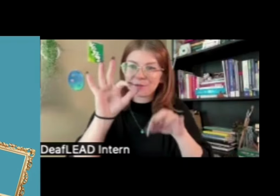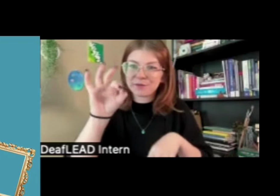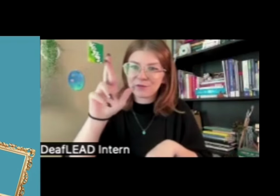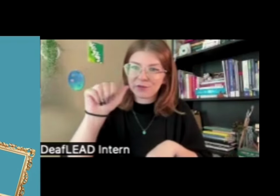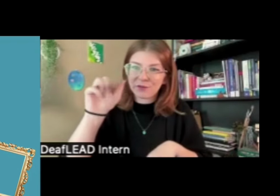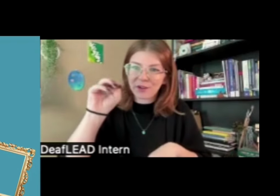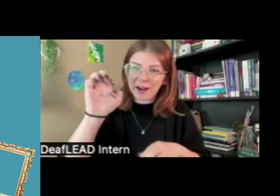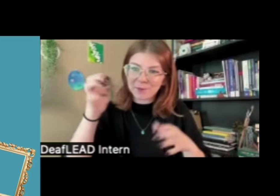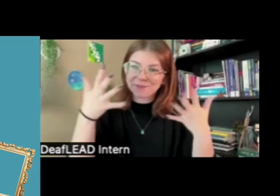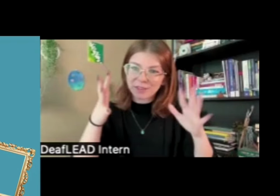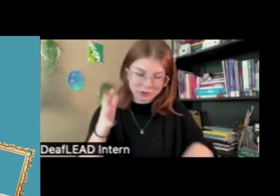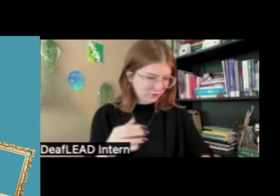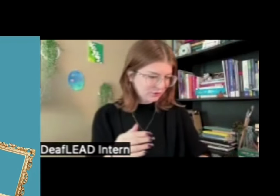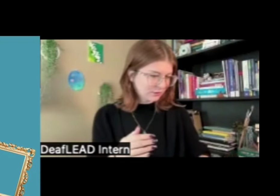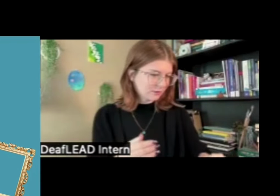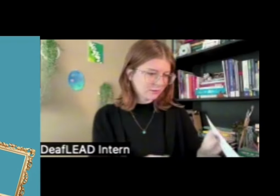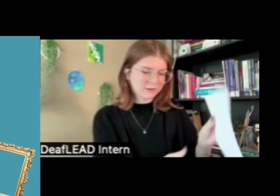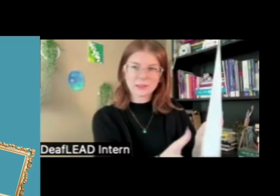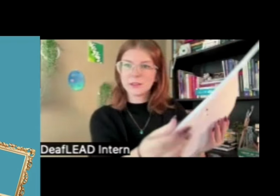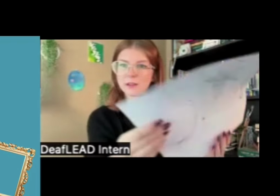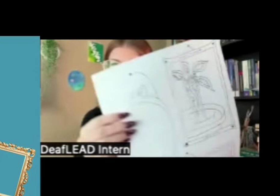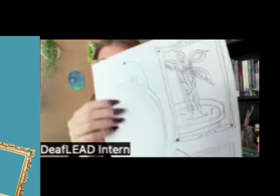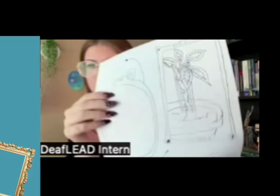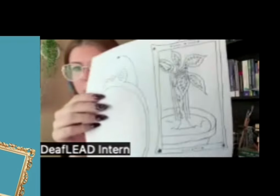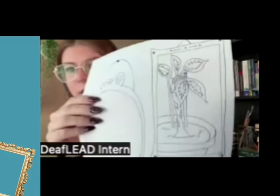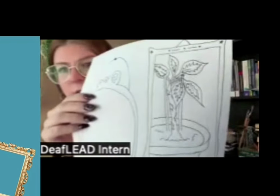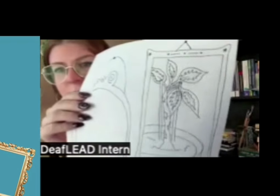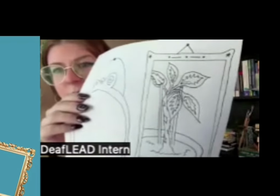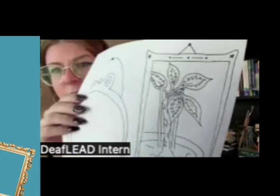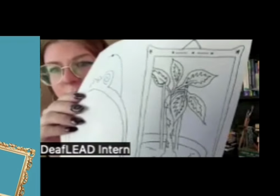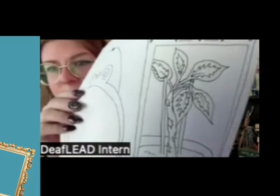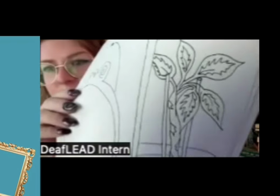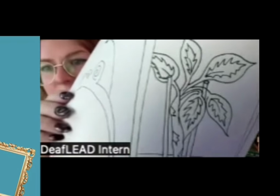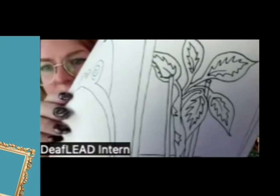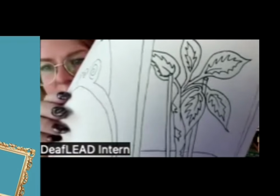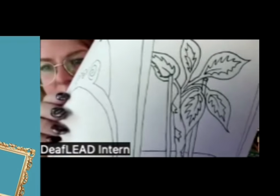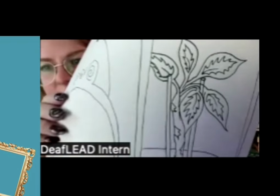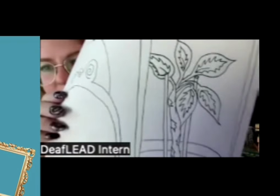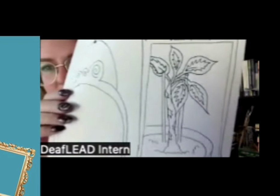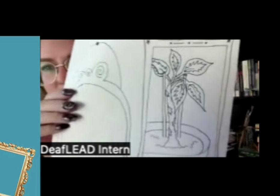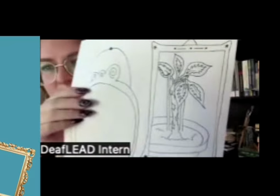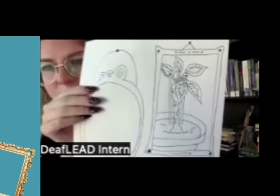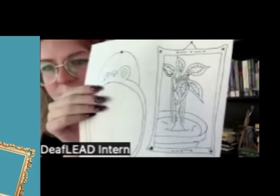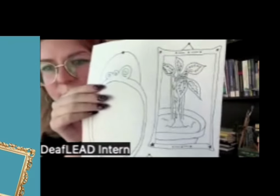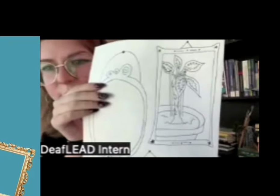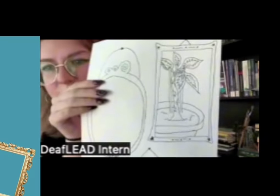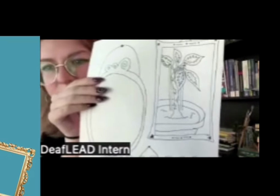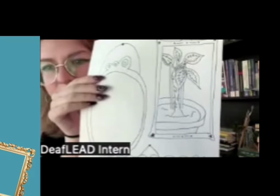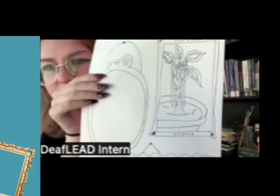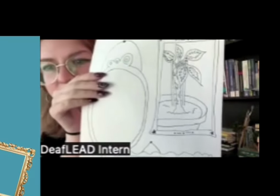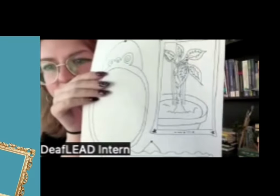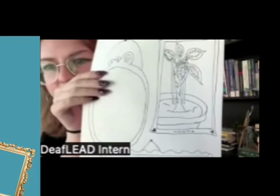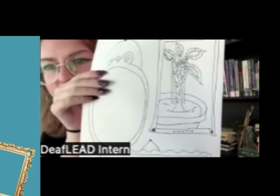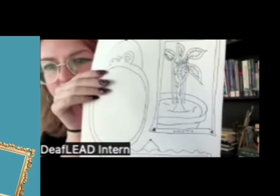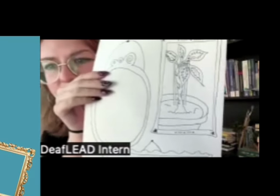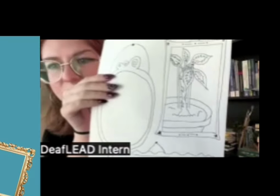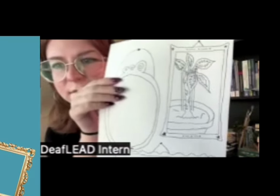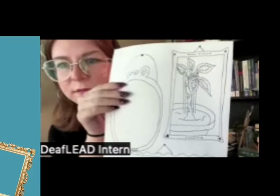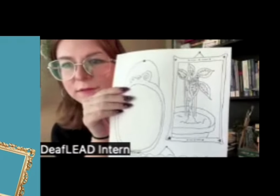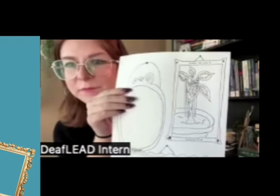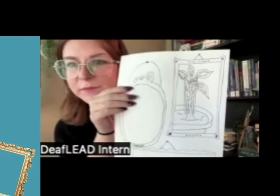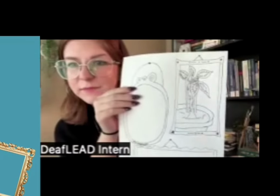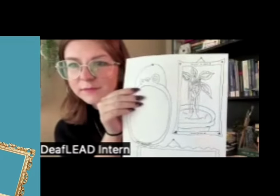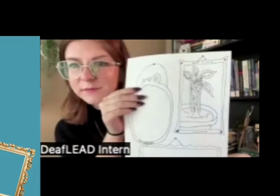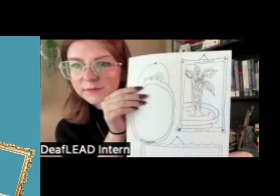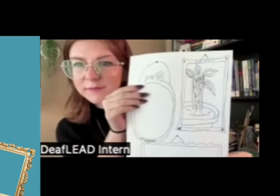Okay, so I'll just show you one of my frames that I am done with. Just showing here